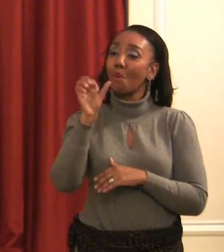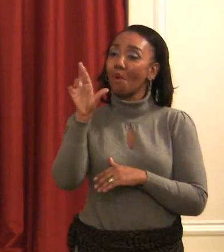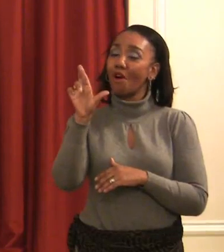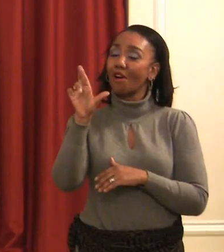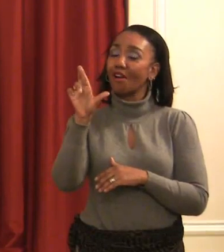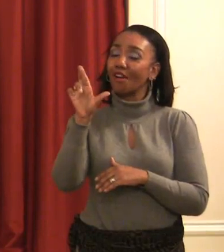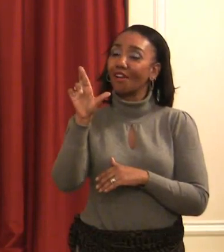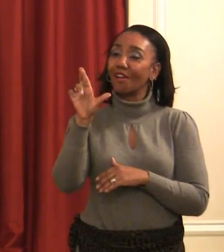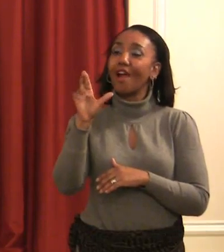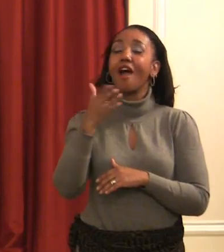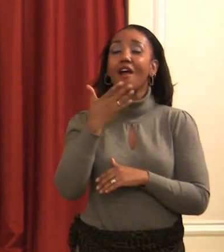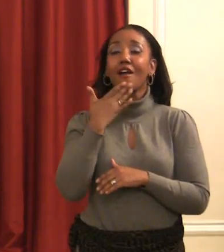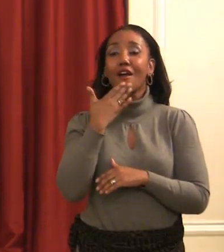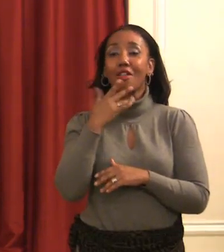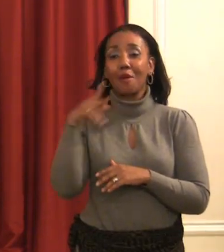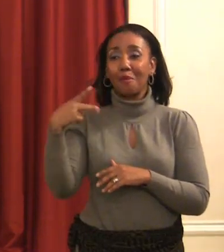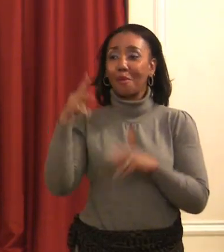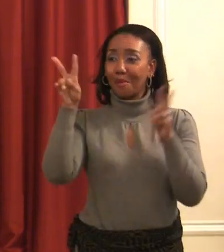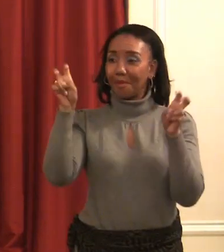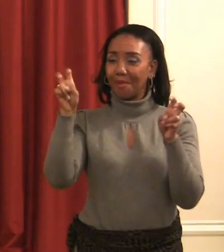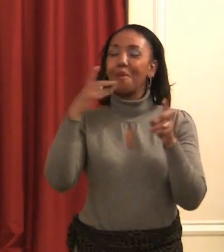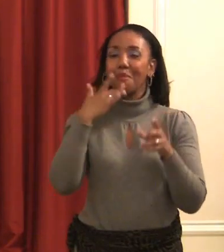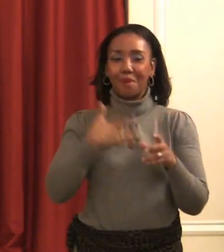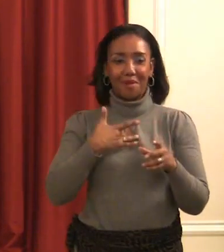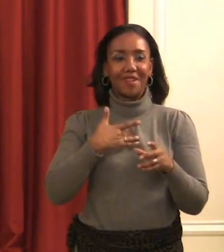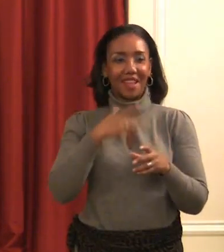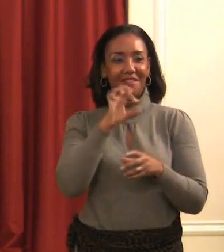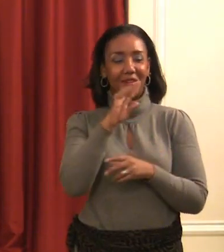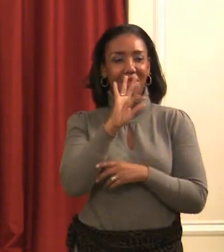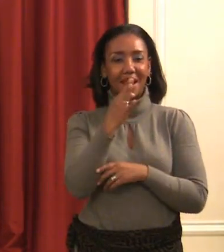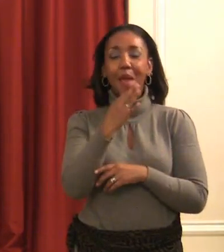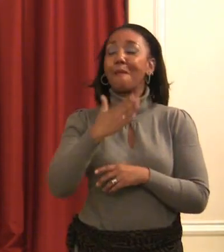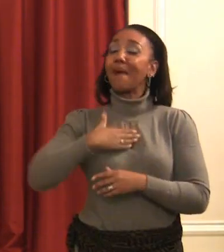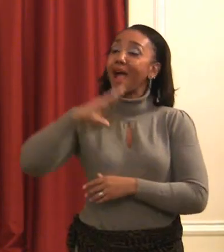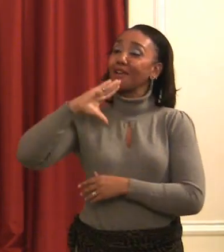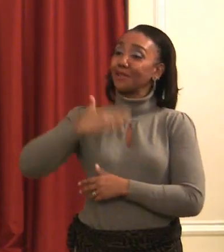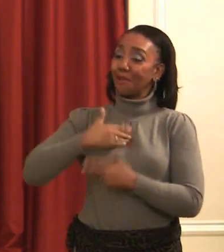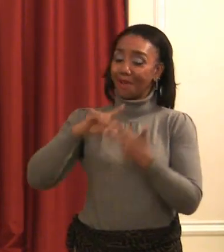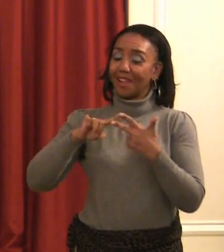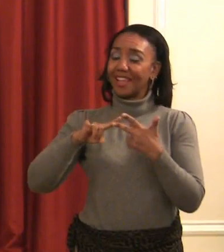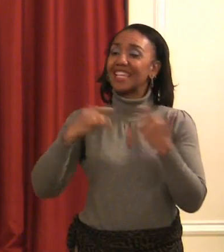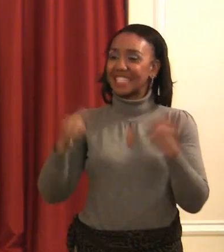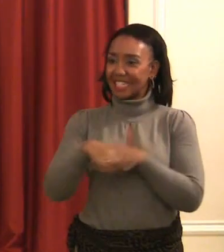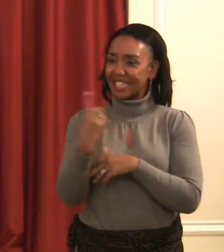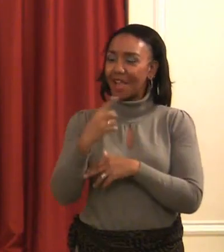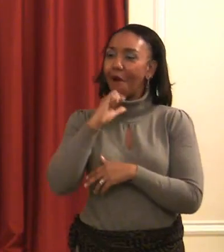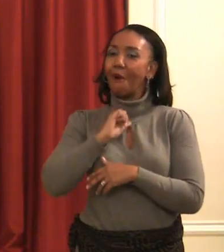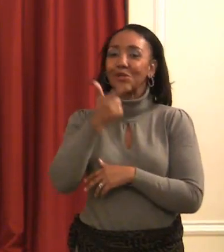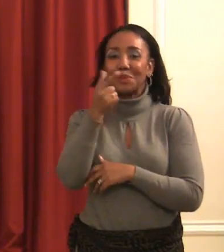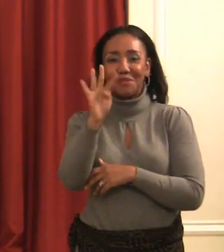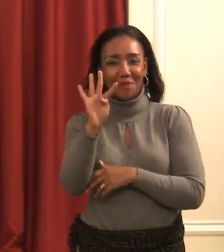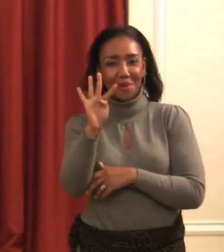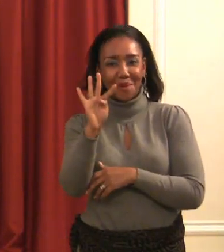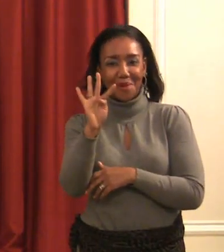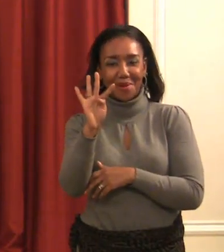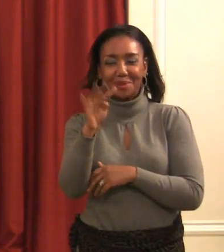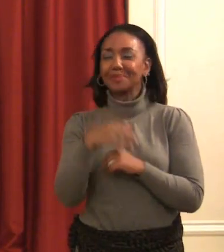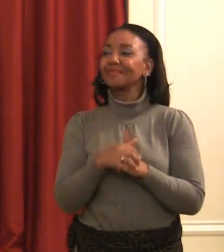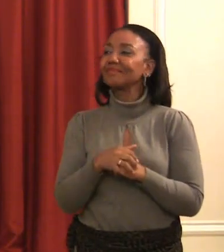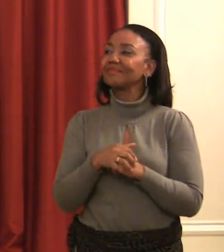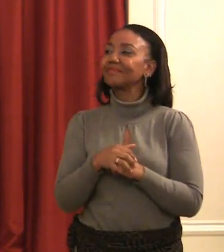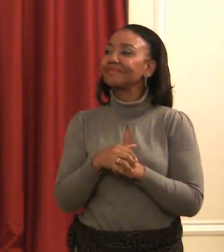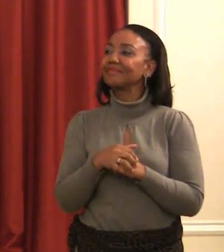She's born on February 9th. Thirdly, my daughter, her birthday is today. She's 24 years old.